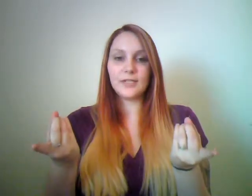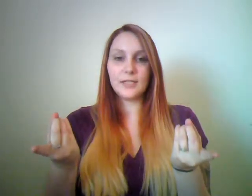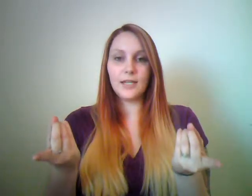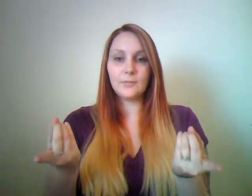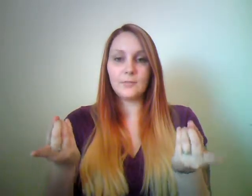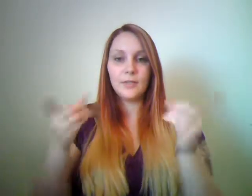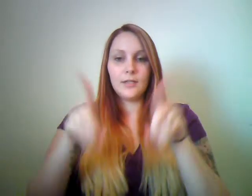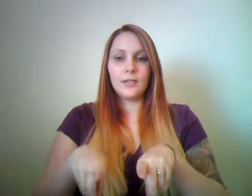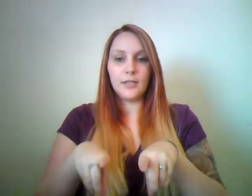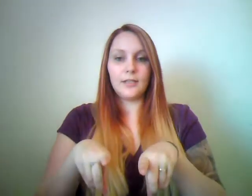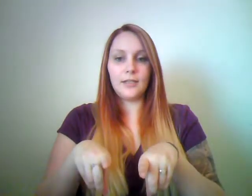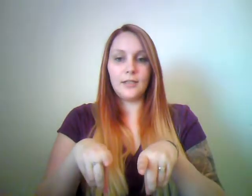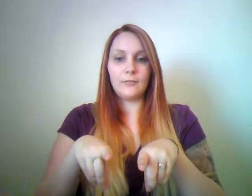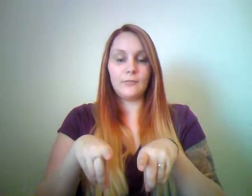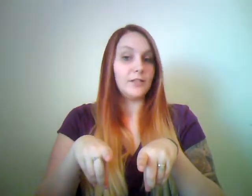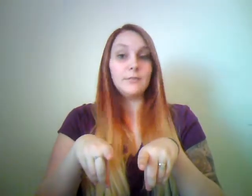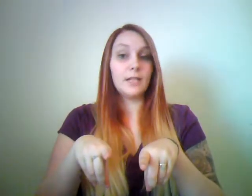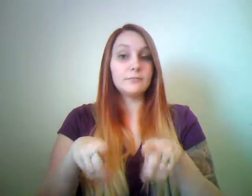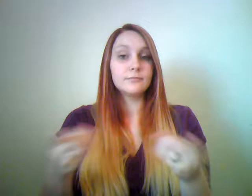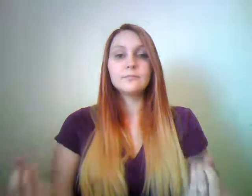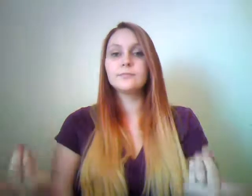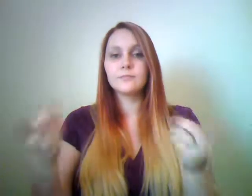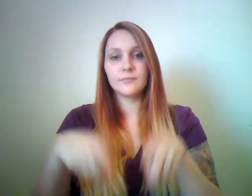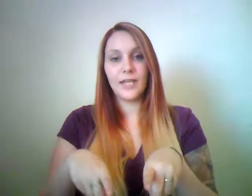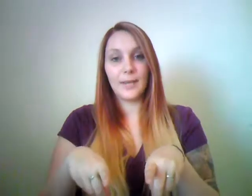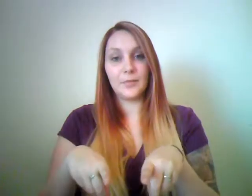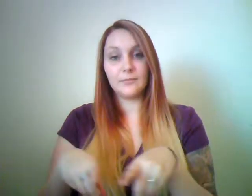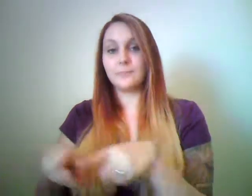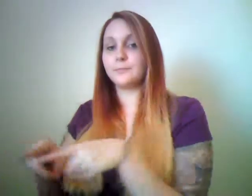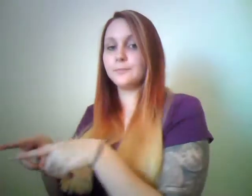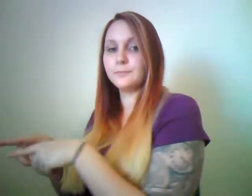up and then facing down. Happen.